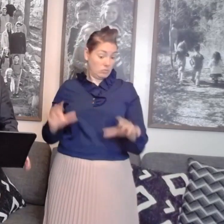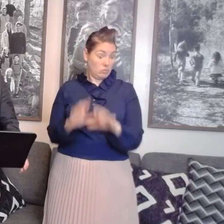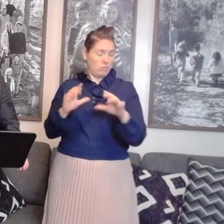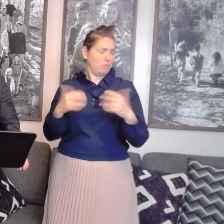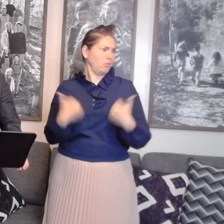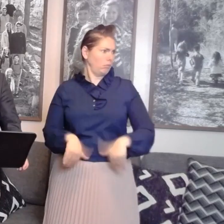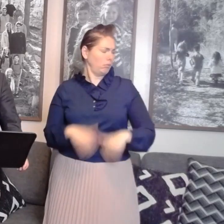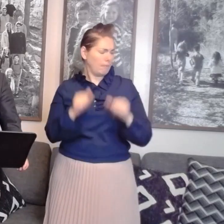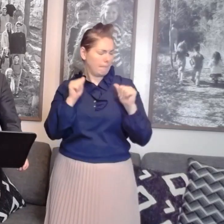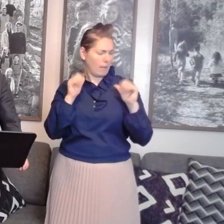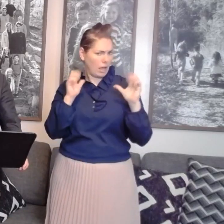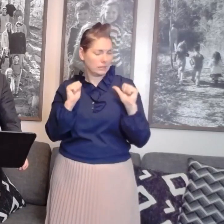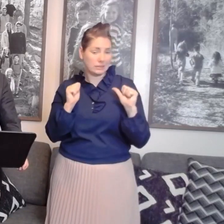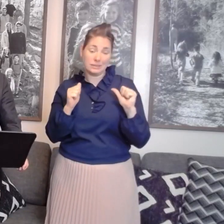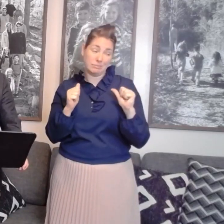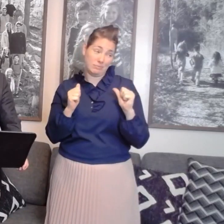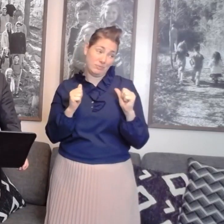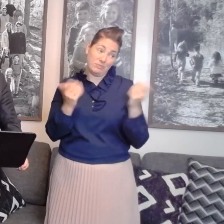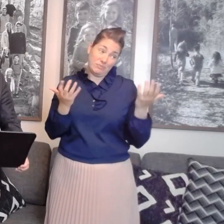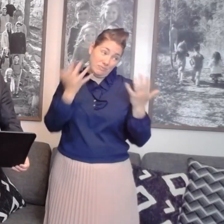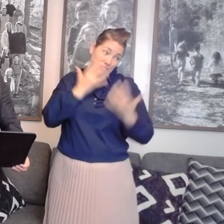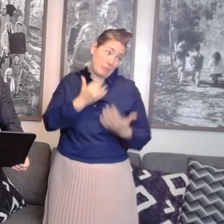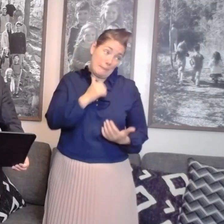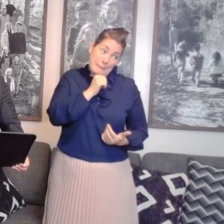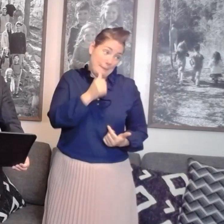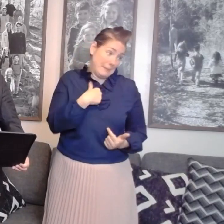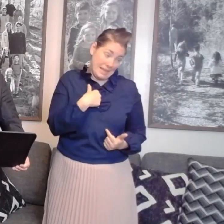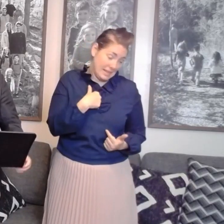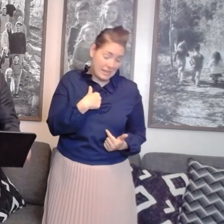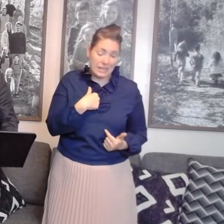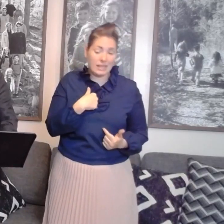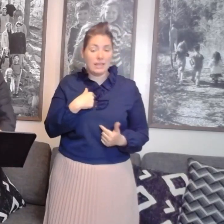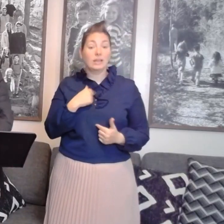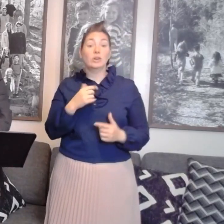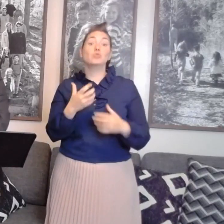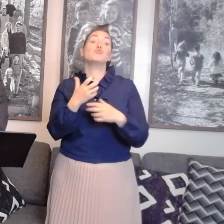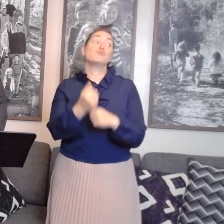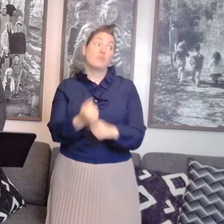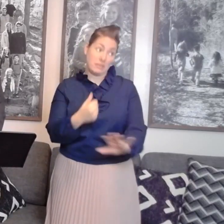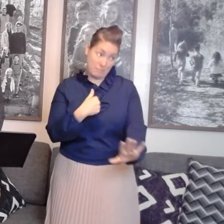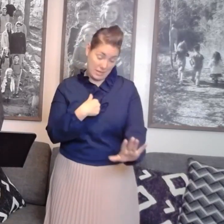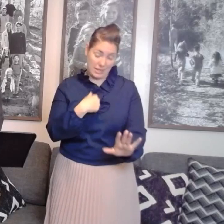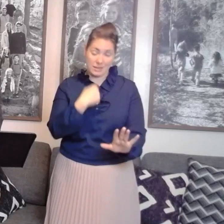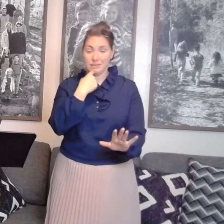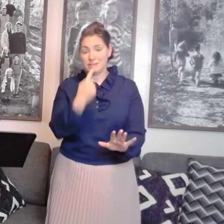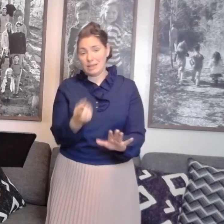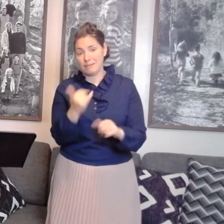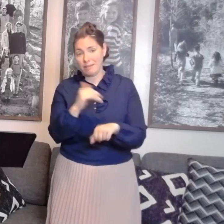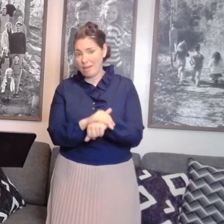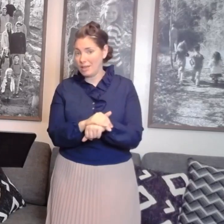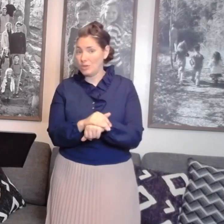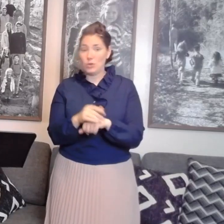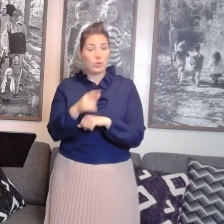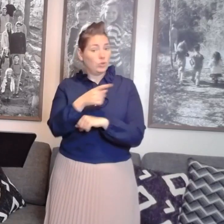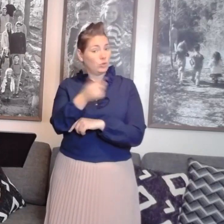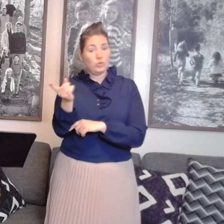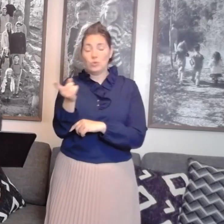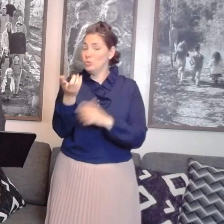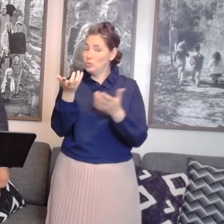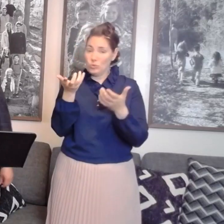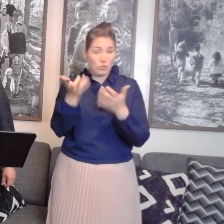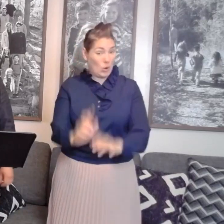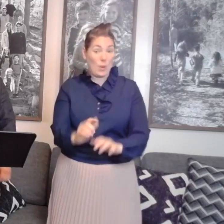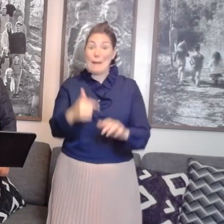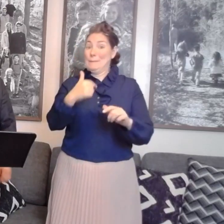Unfortunately, I am not one of those types of people. Trust me when I tell you tonight that you do not want